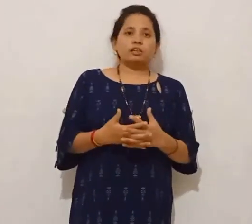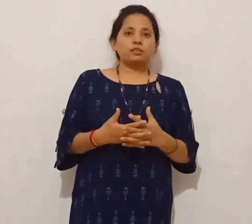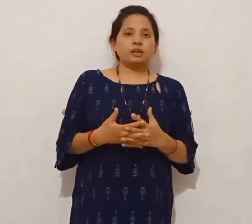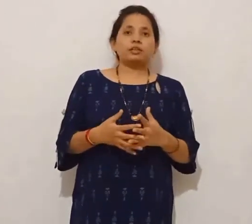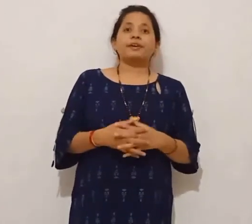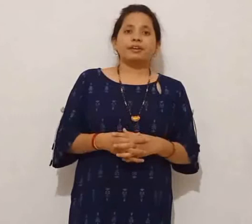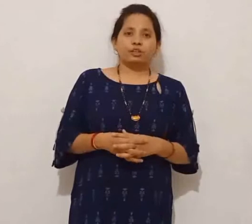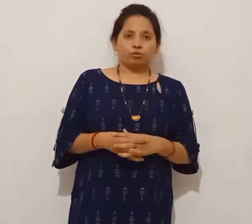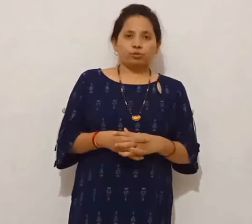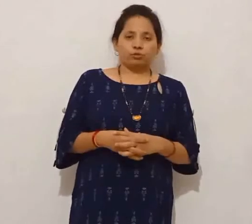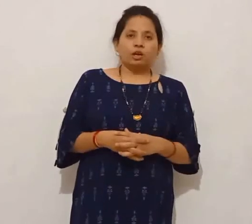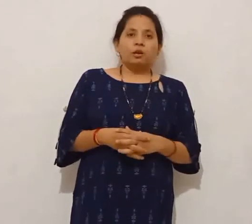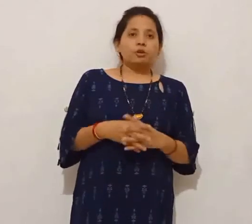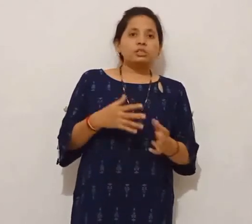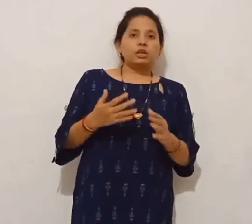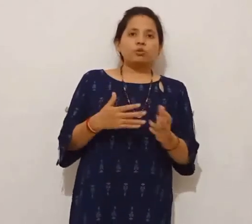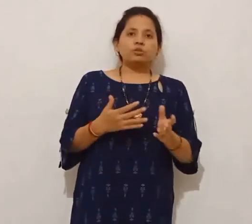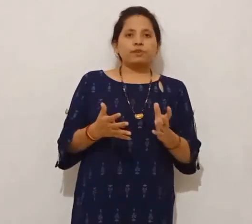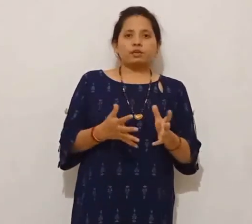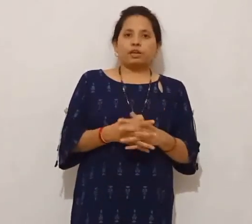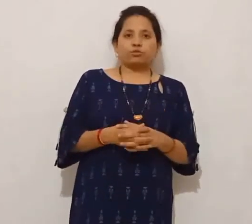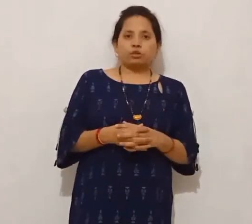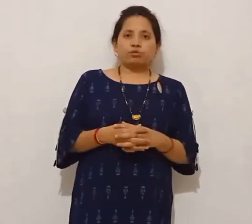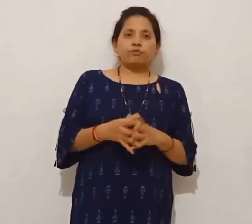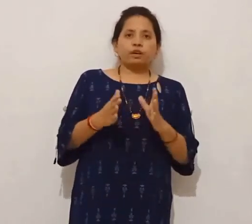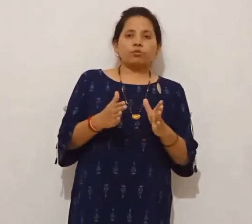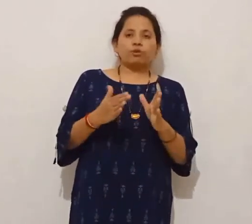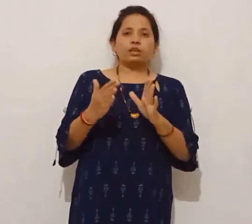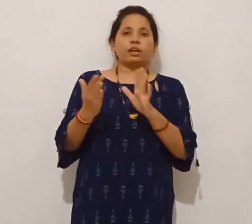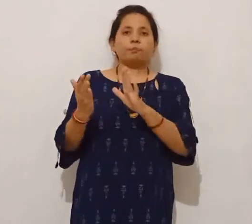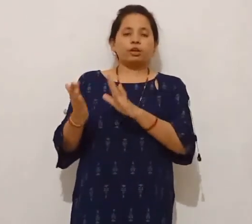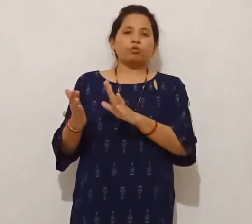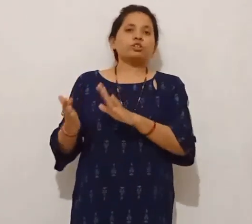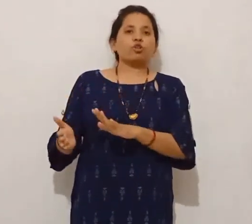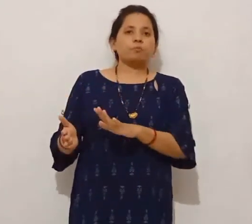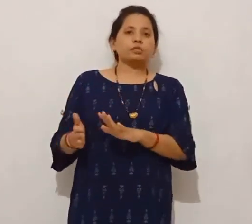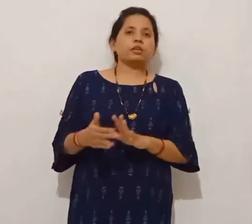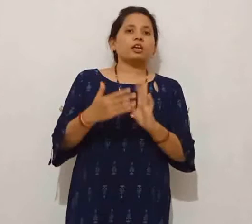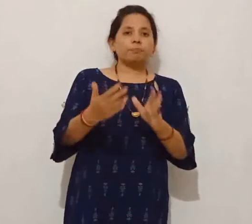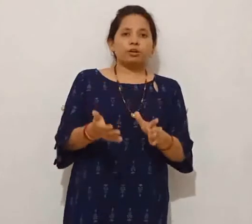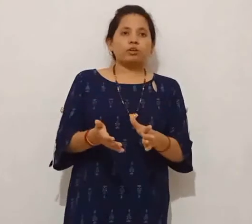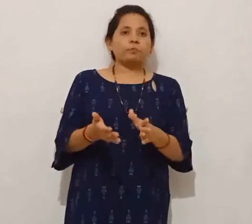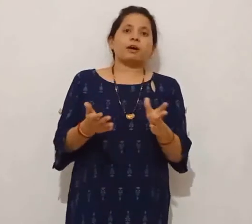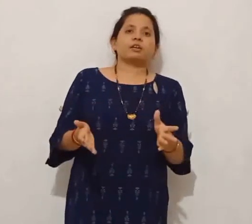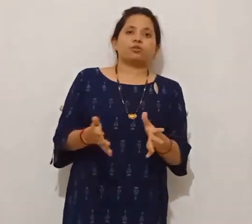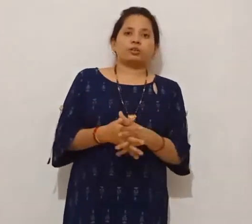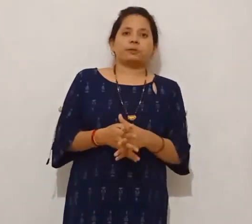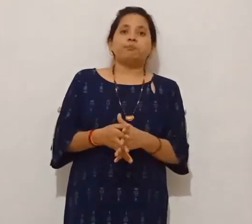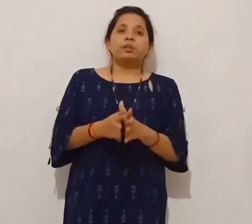things are in credit also, because they knows very well to us. So we are going that particular shops, that particular market only,